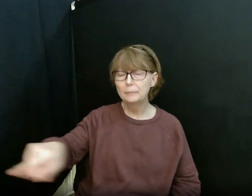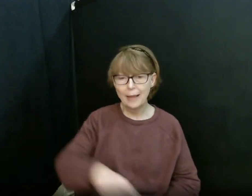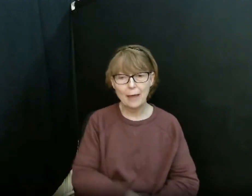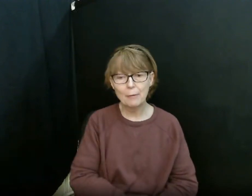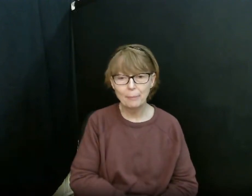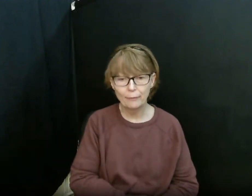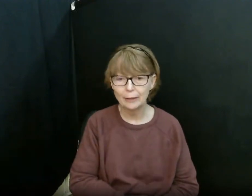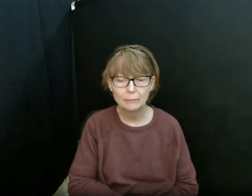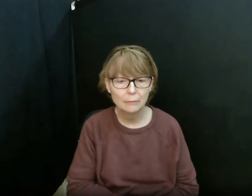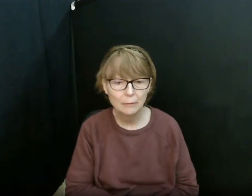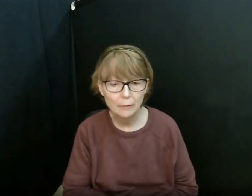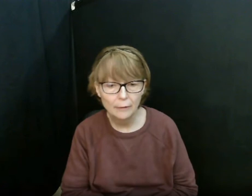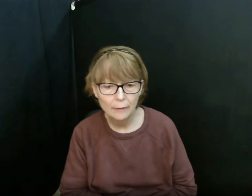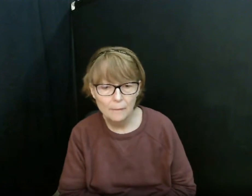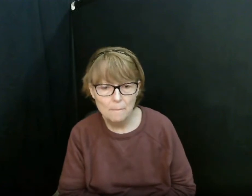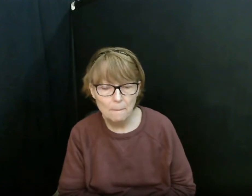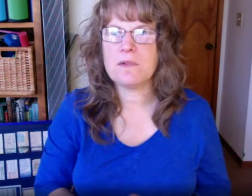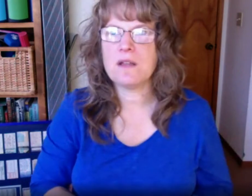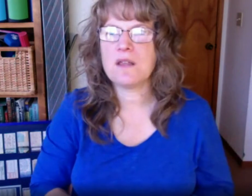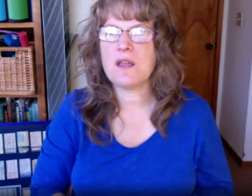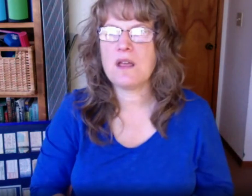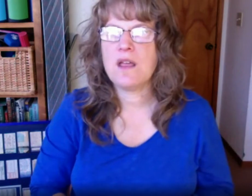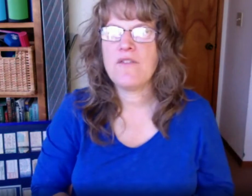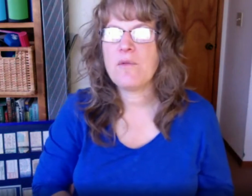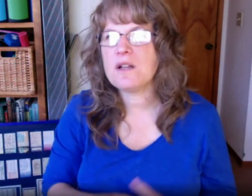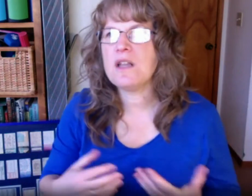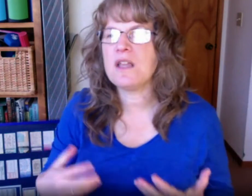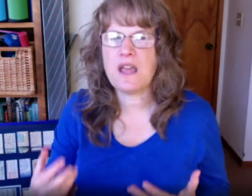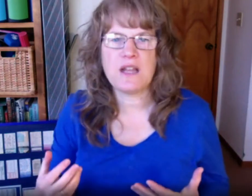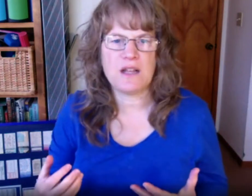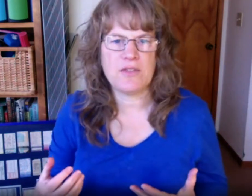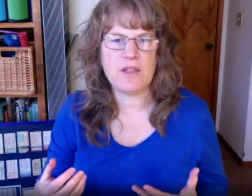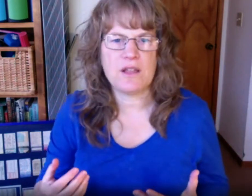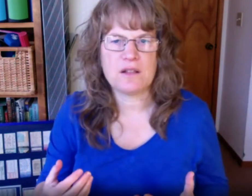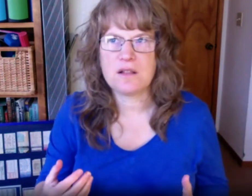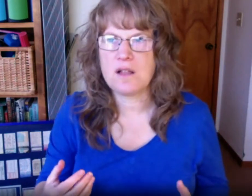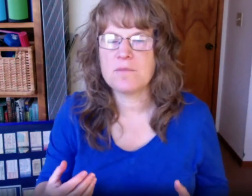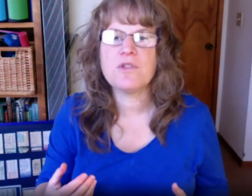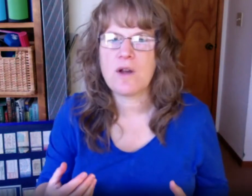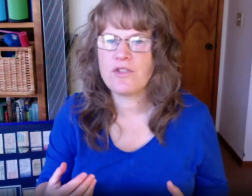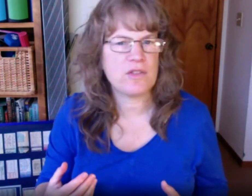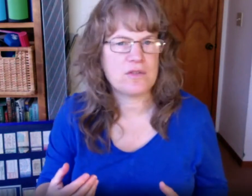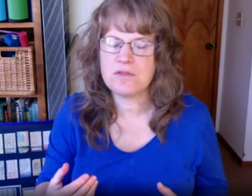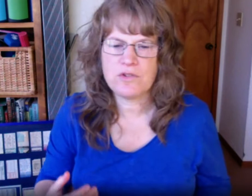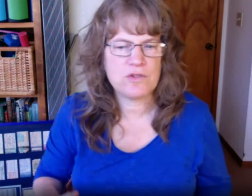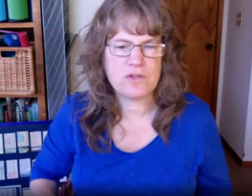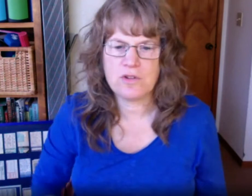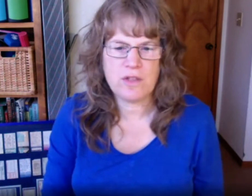and that would be perfect. So anytime if I want to negate anything, do I just do this?